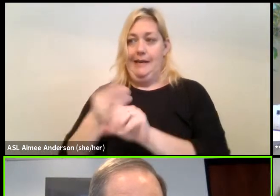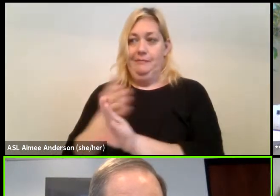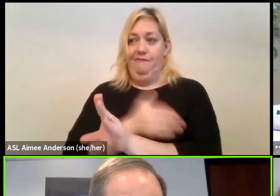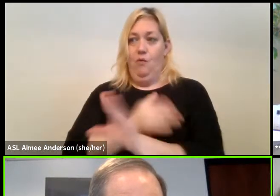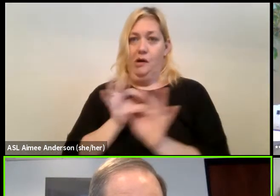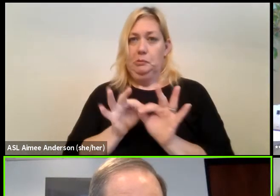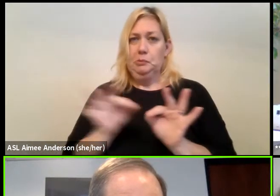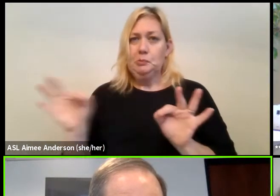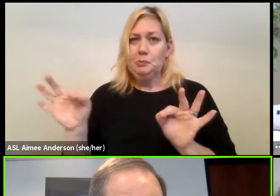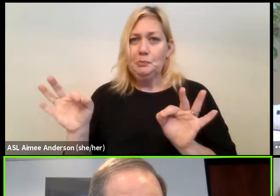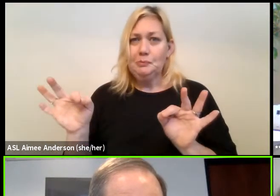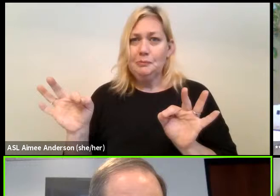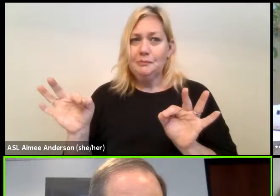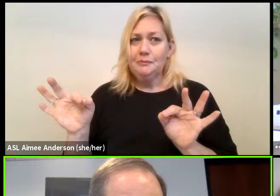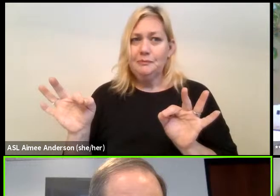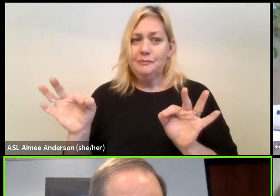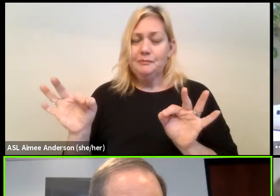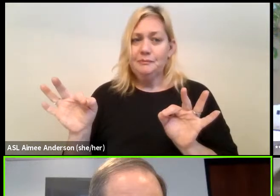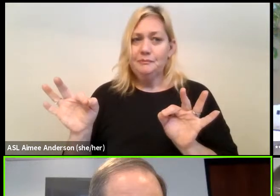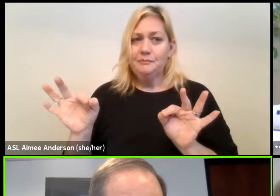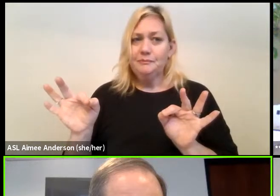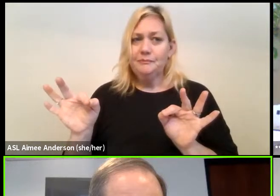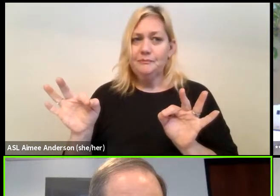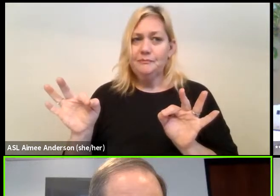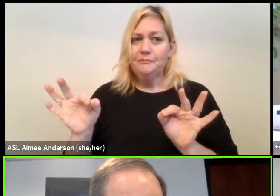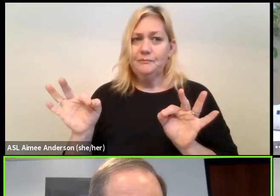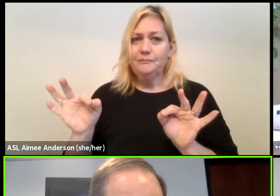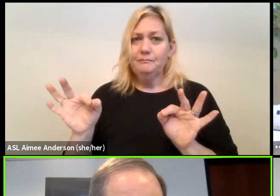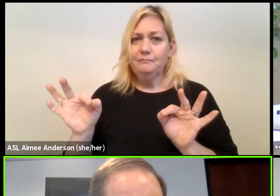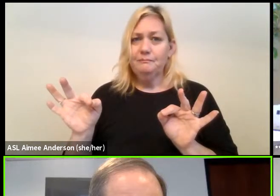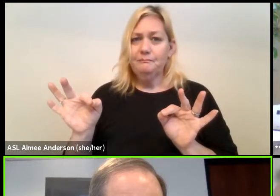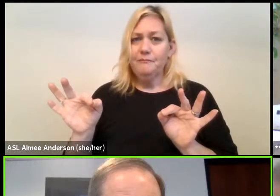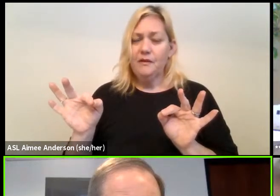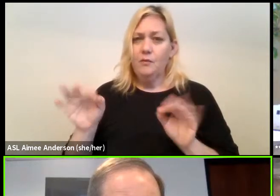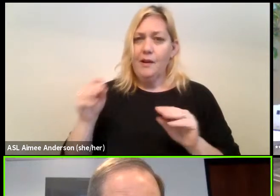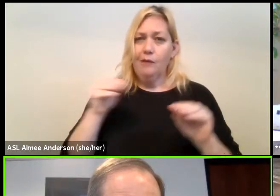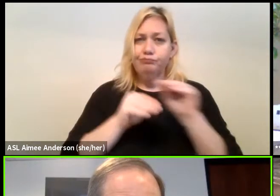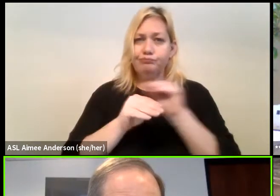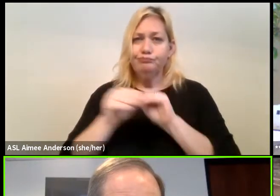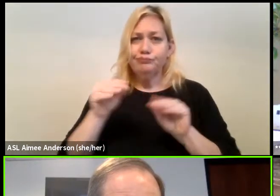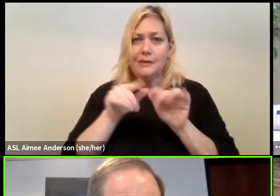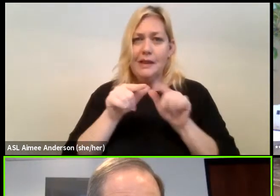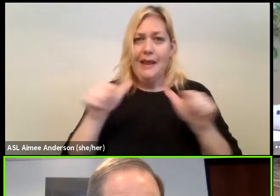I'm sorry, at least 45 days before.